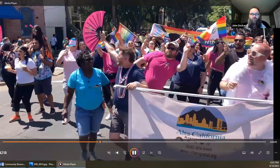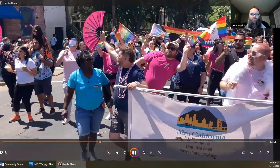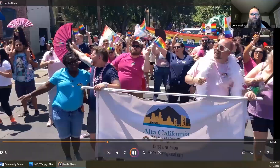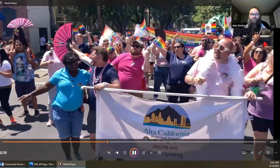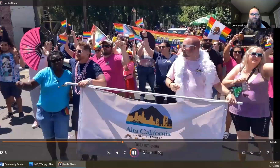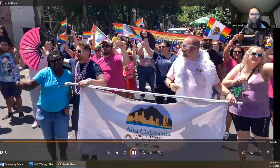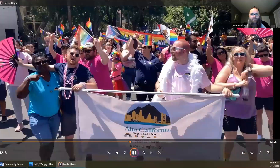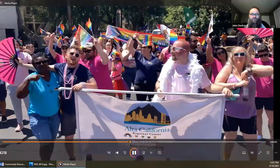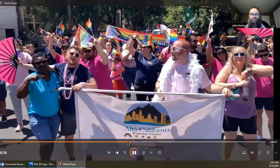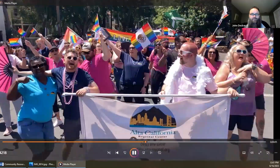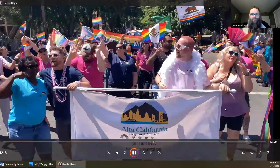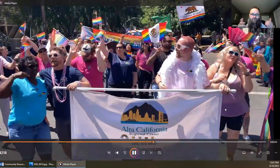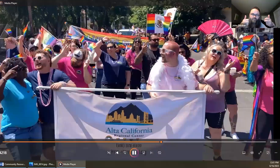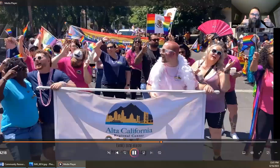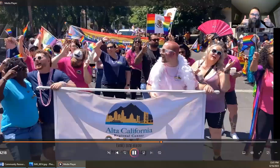Is it working?